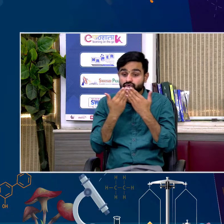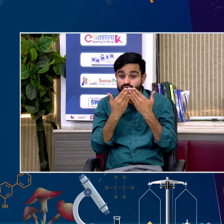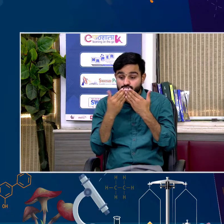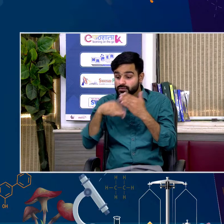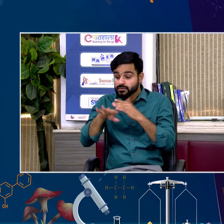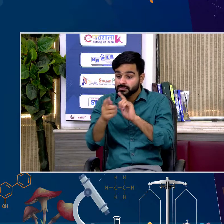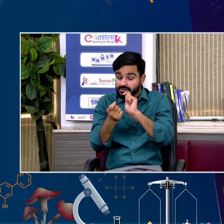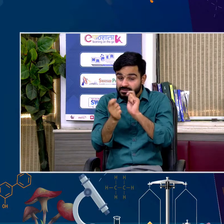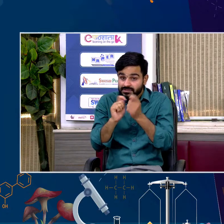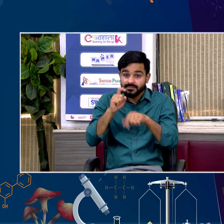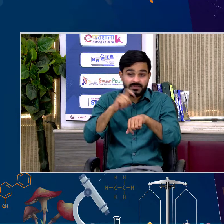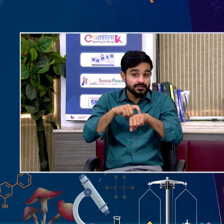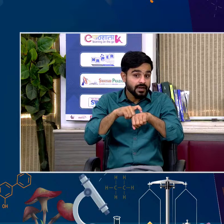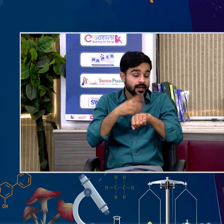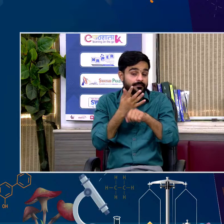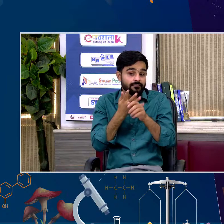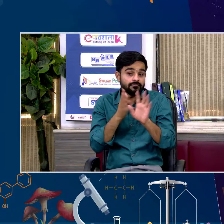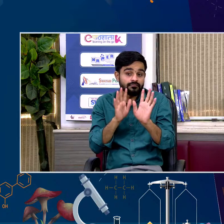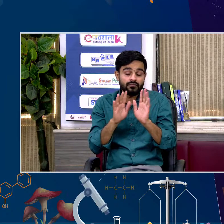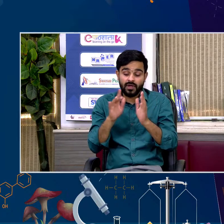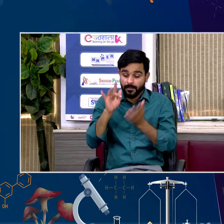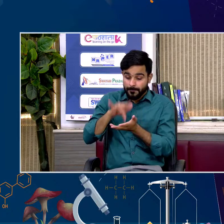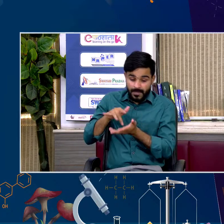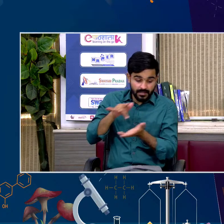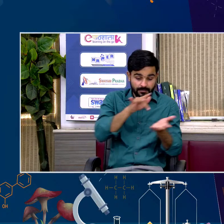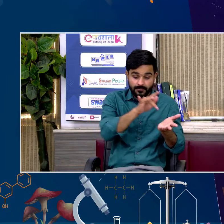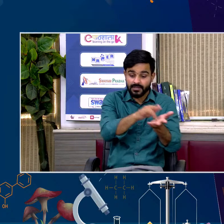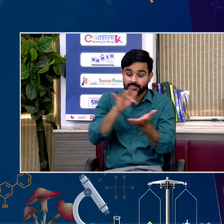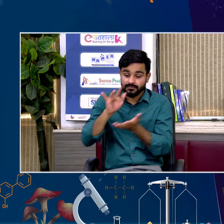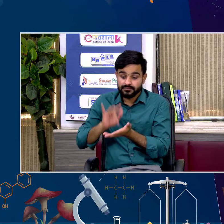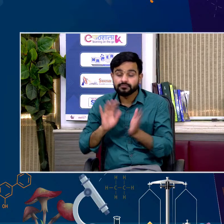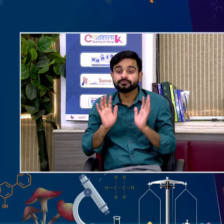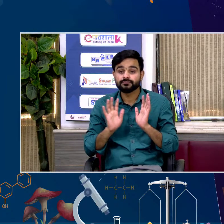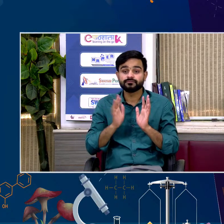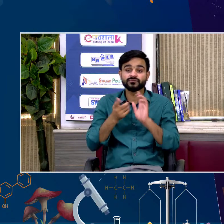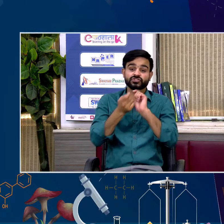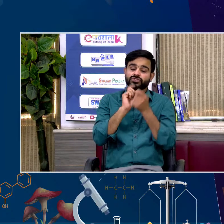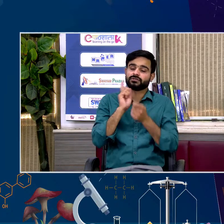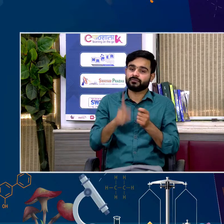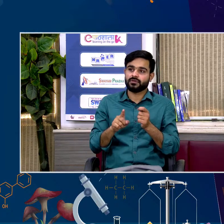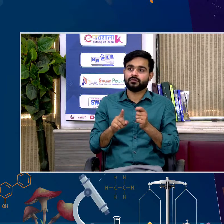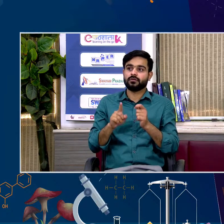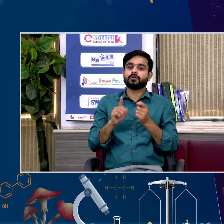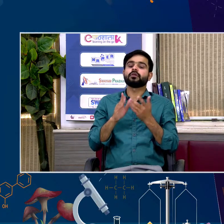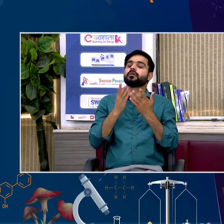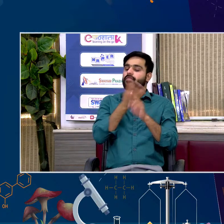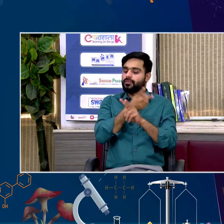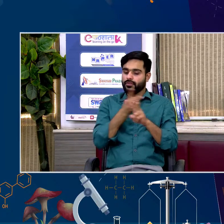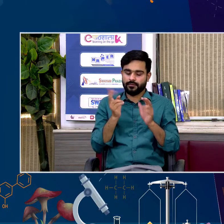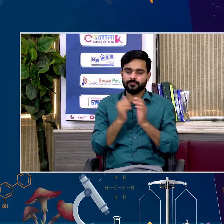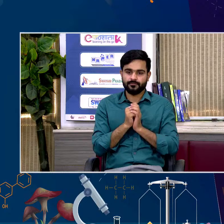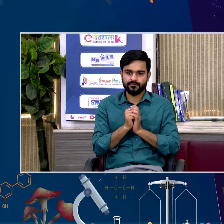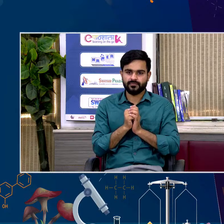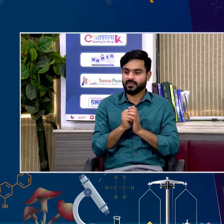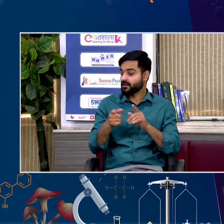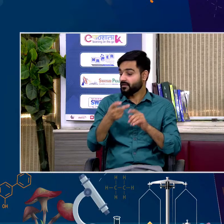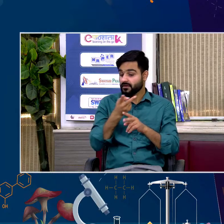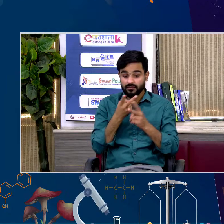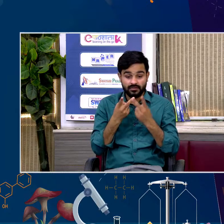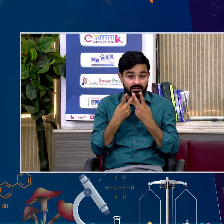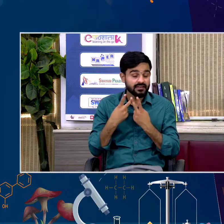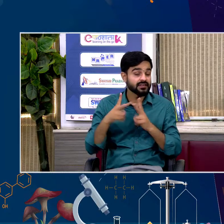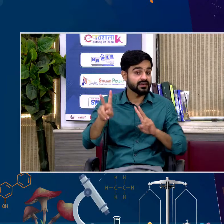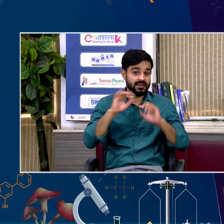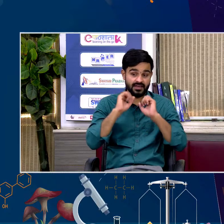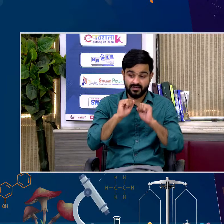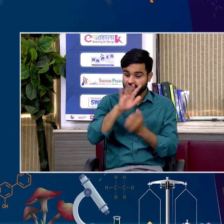changes from period to period, from place to place. The rules of the library, are very different from the rules